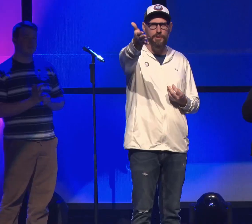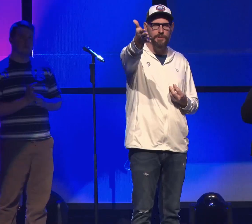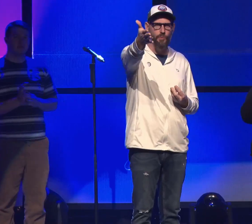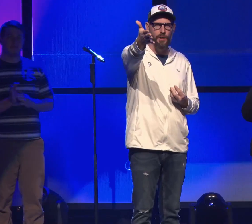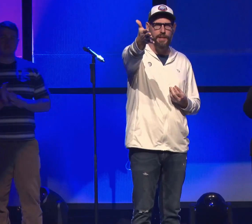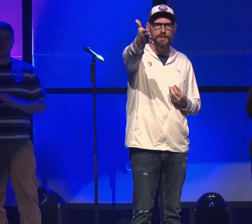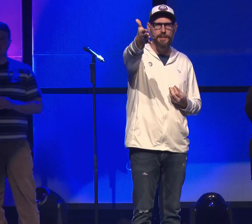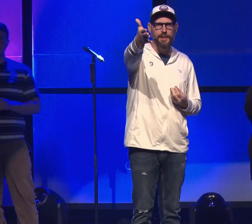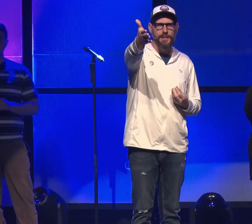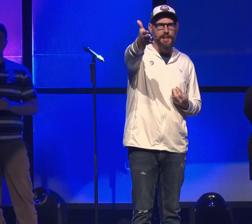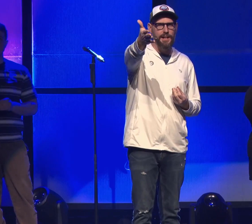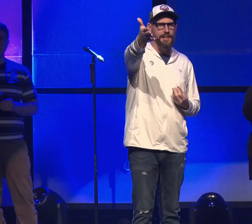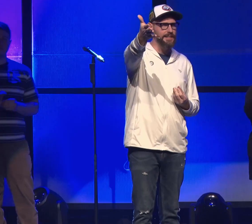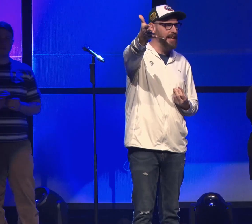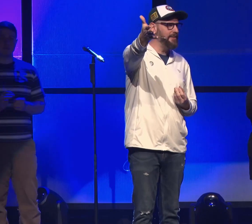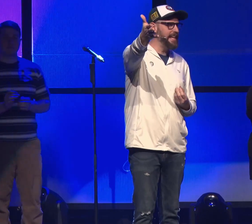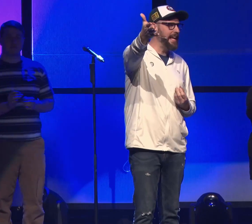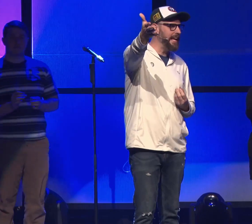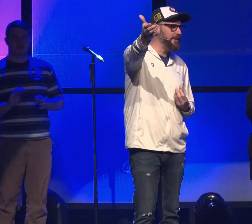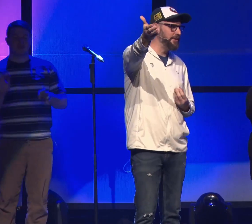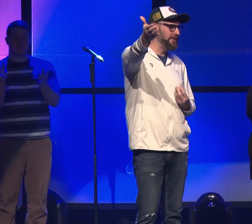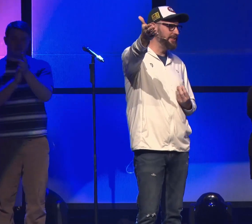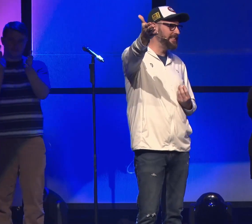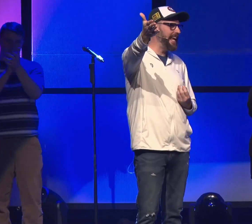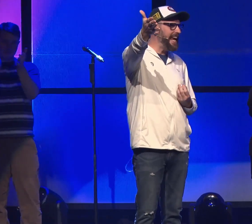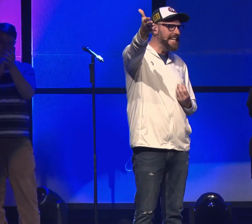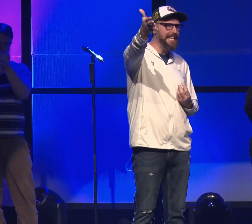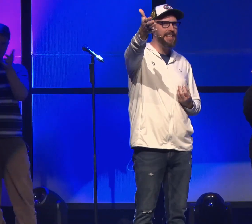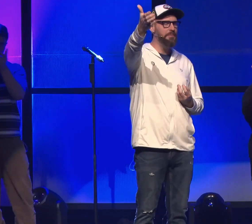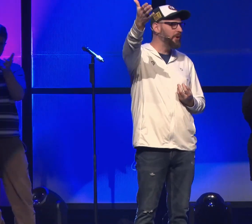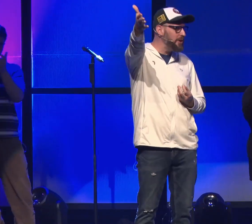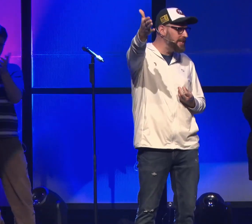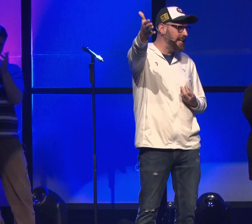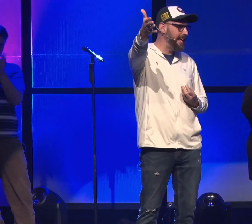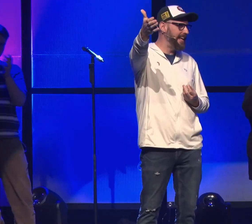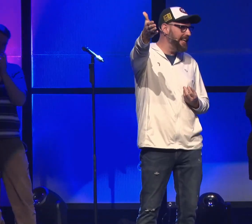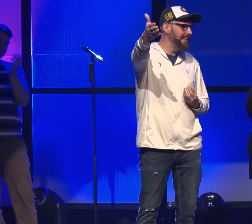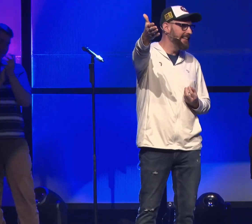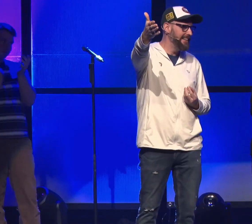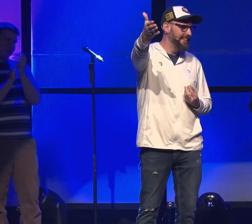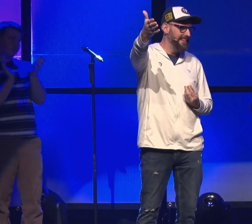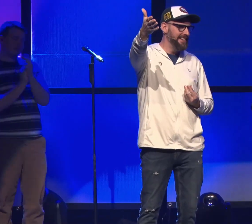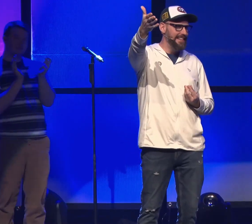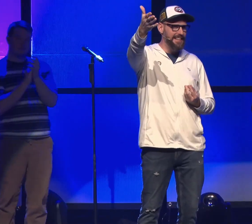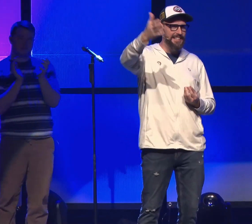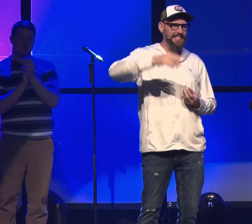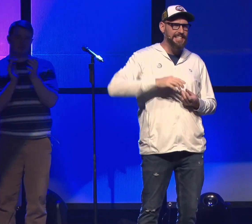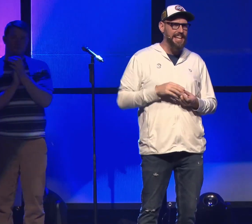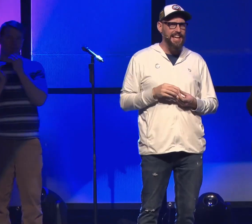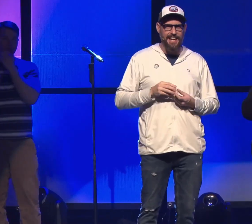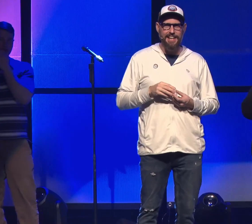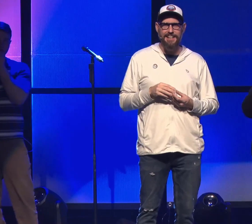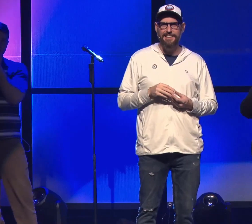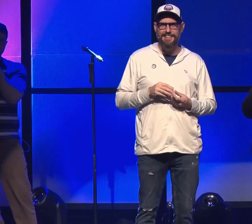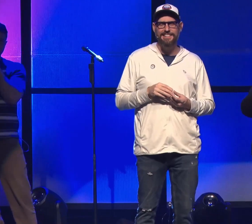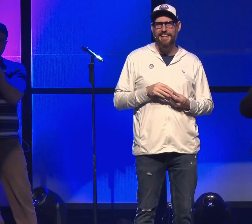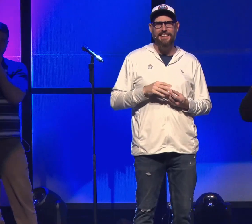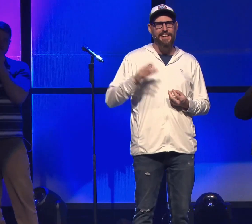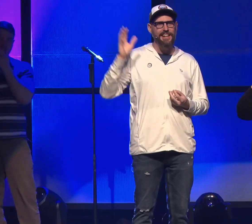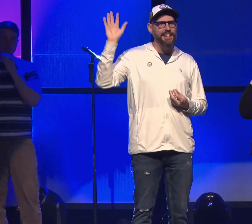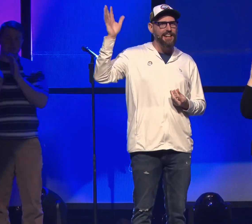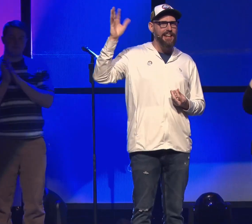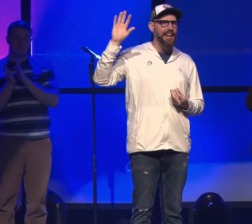to camera 1, Larry Heckel's 80th birthday is today.